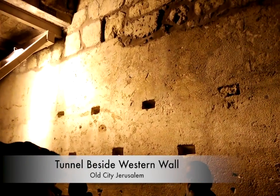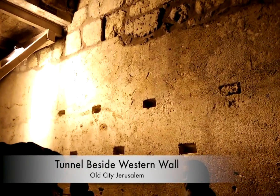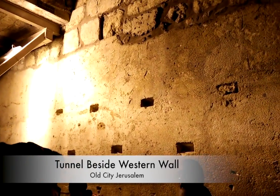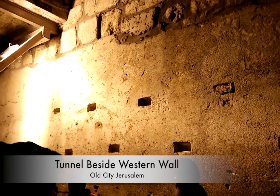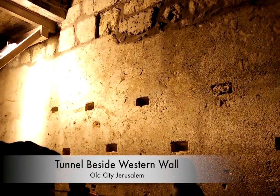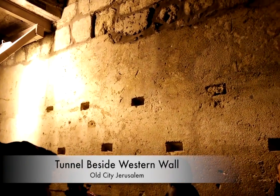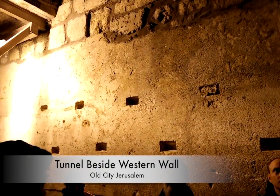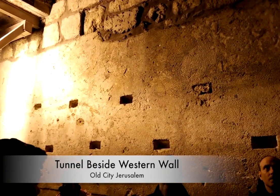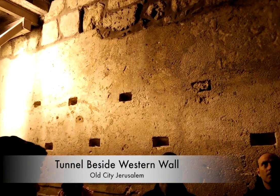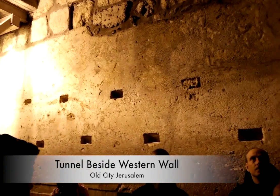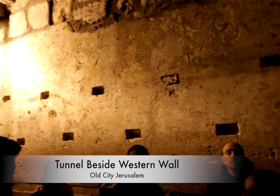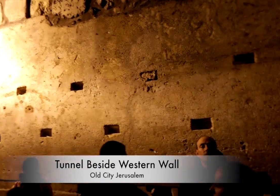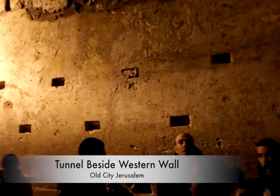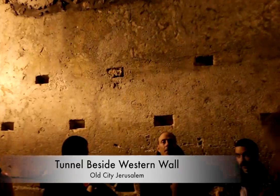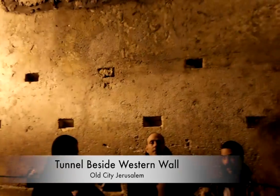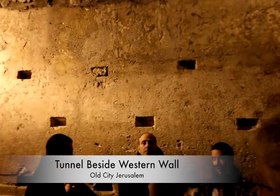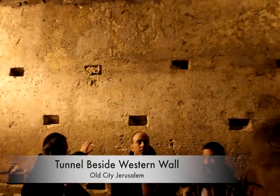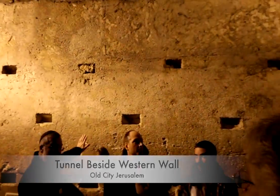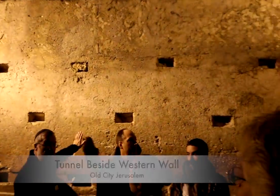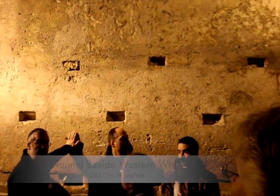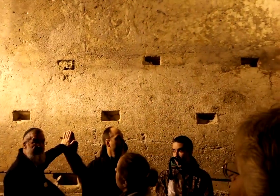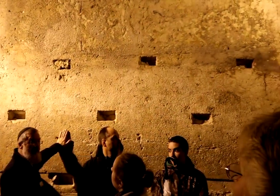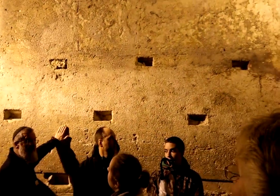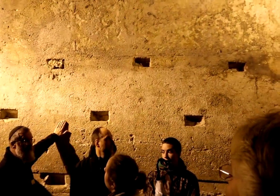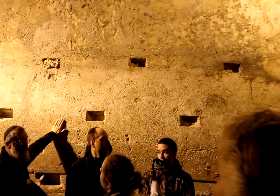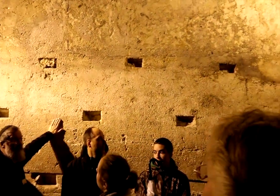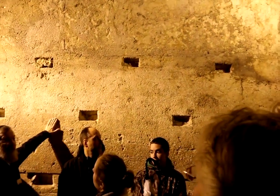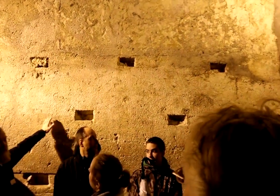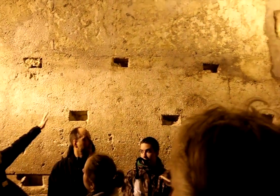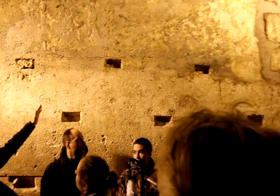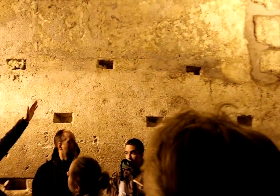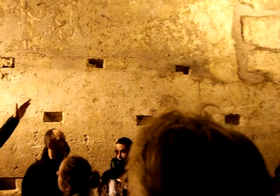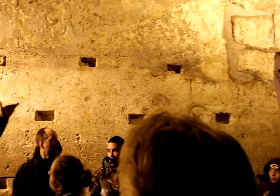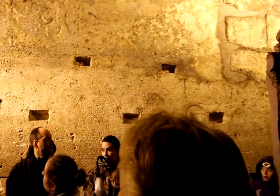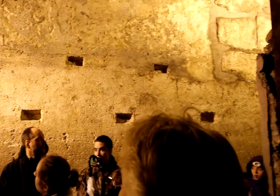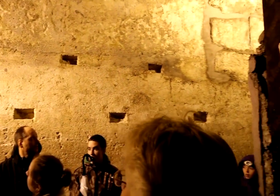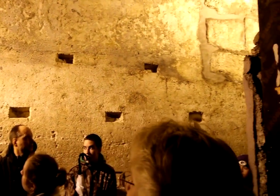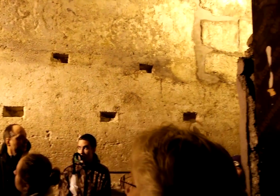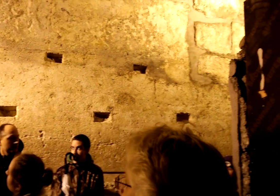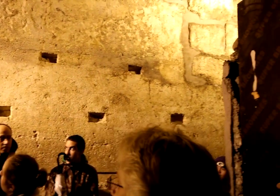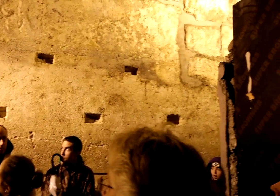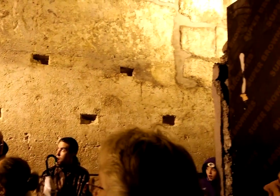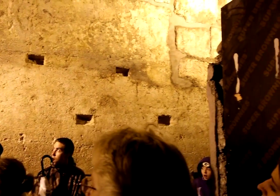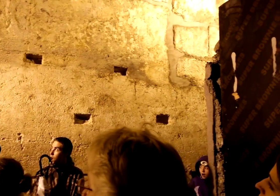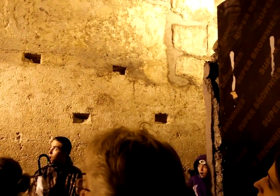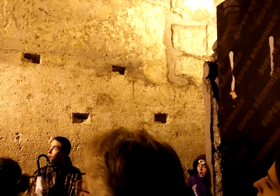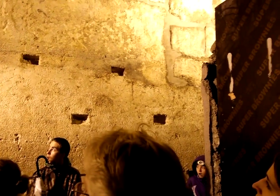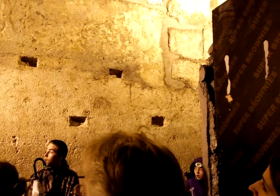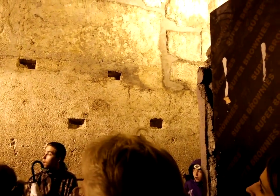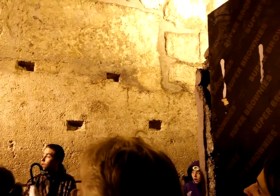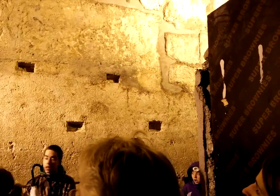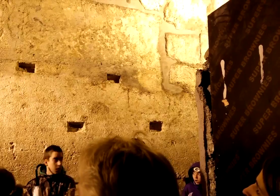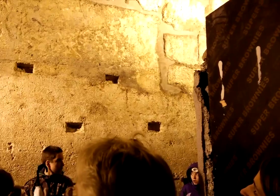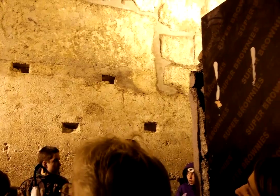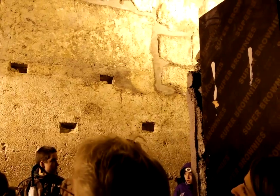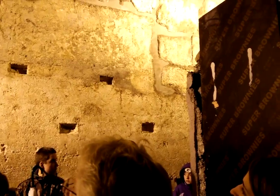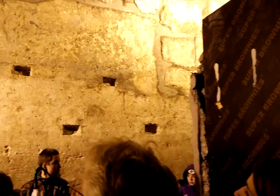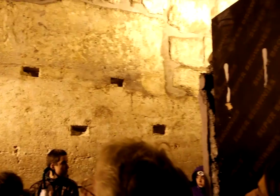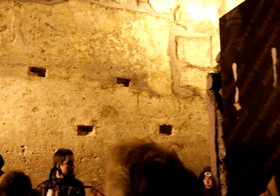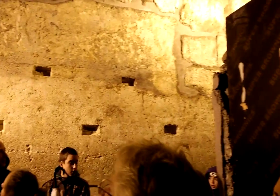Okay, welcome back to the Western Wall. Western Wall, the same Western Wall you guys saw outside. We're a little lower than the outside prayer plaza, about 12 feet